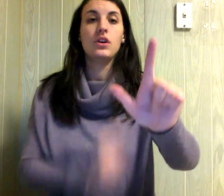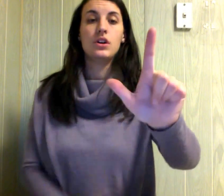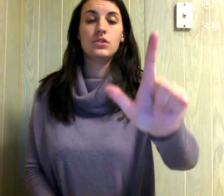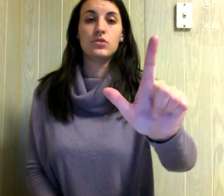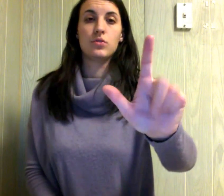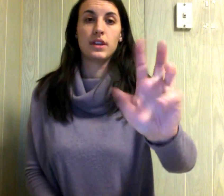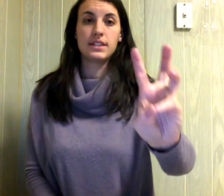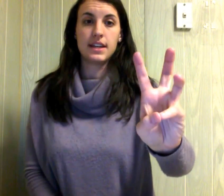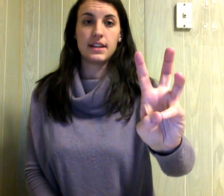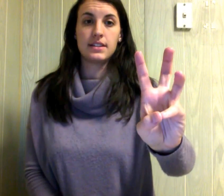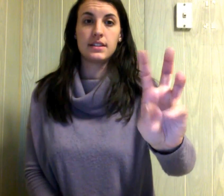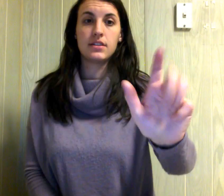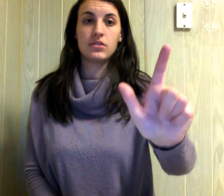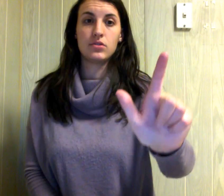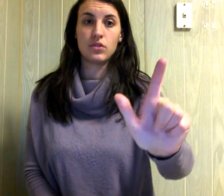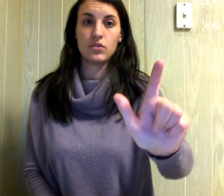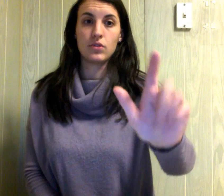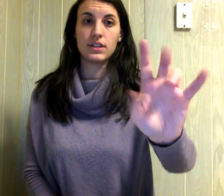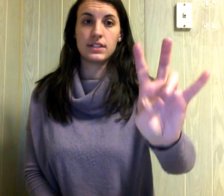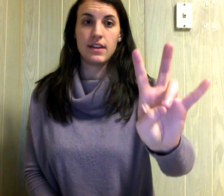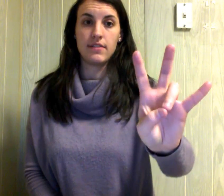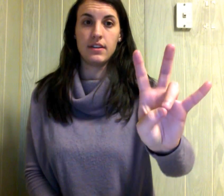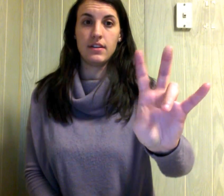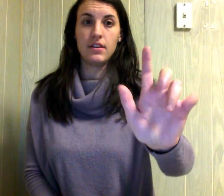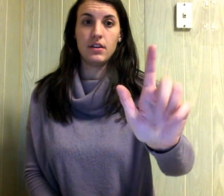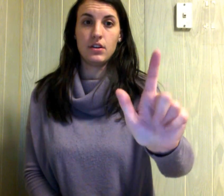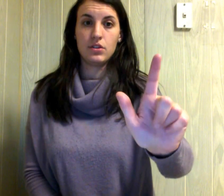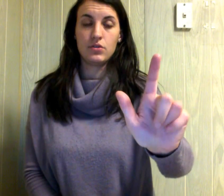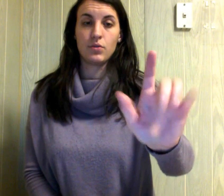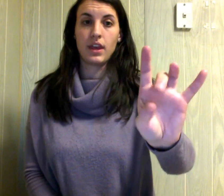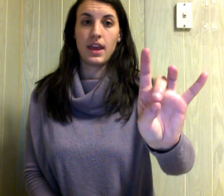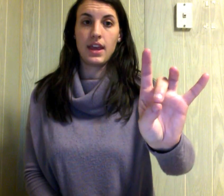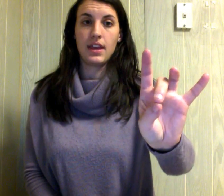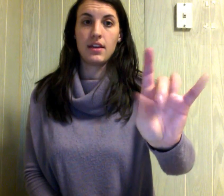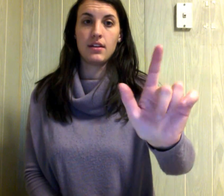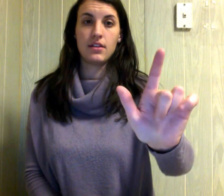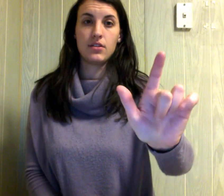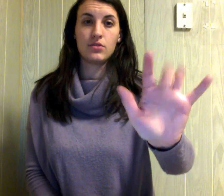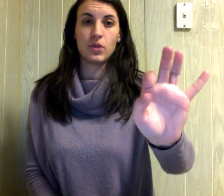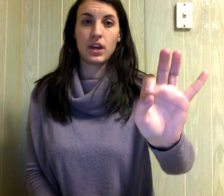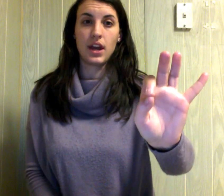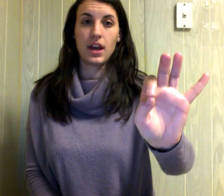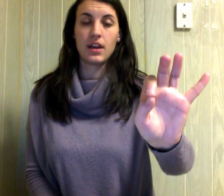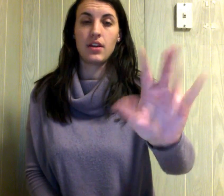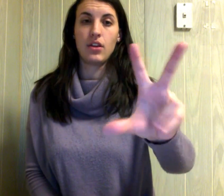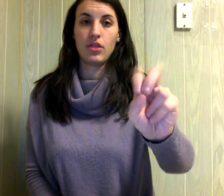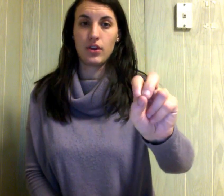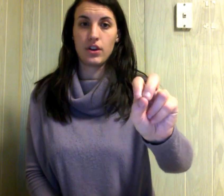So 26. 27. 28, 29, 30.